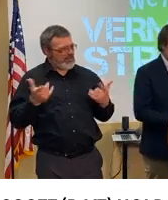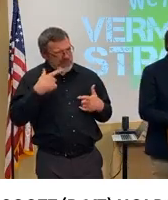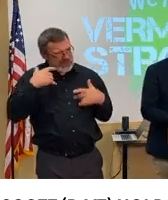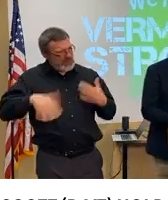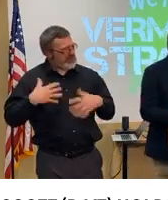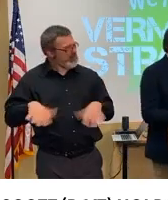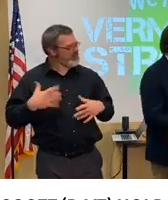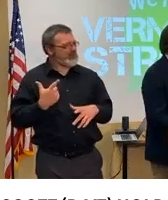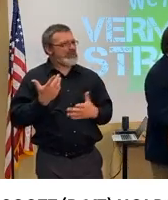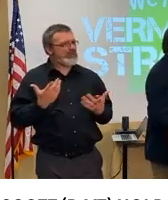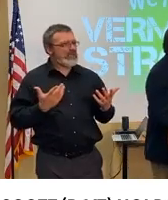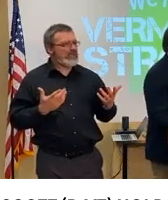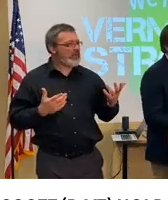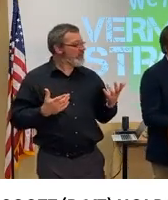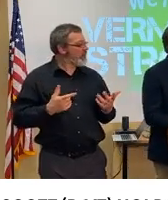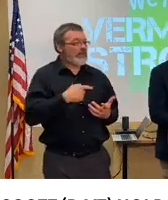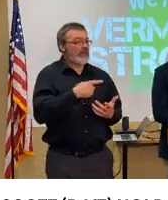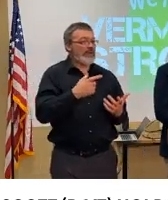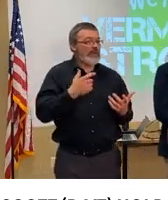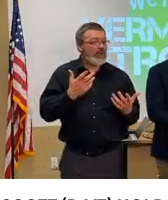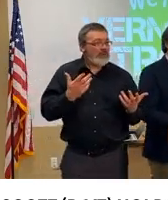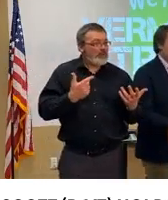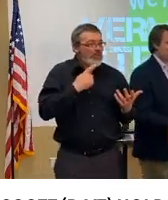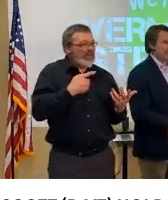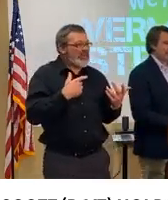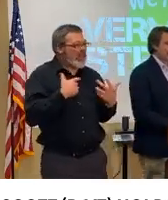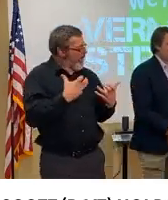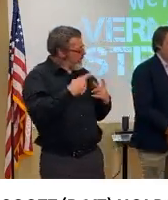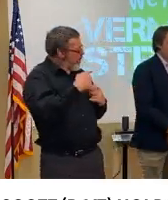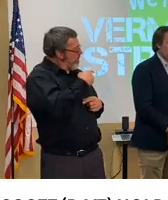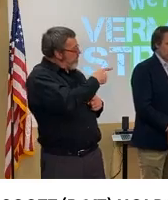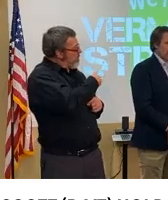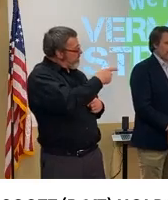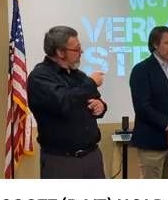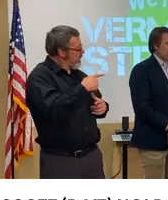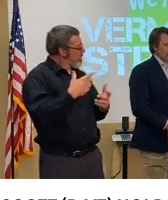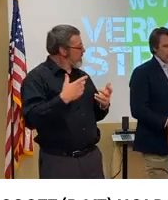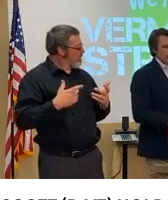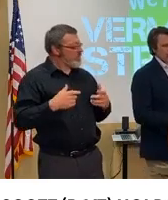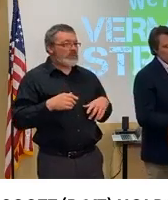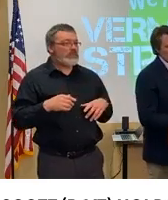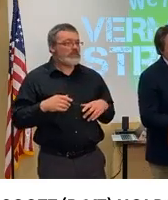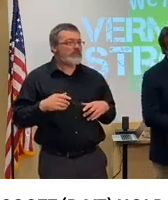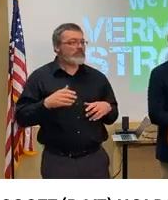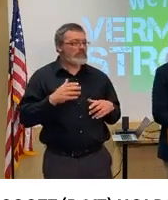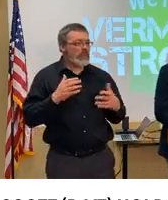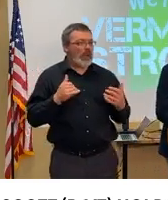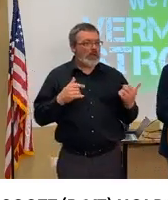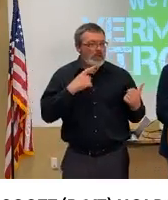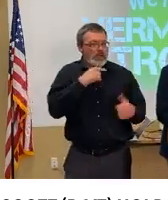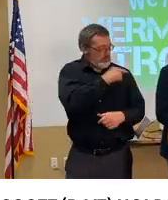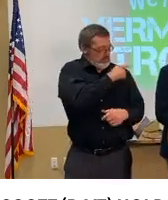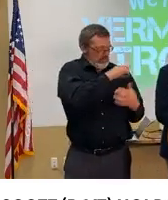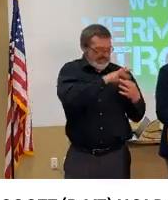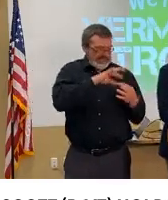You can start. I mean, I'd really like to hear from the governor here because that was not a decision under. I'll